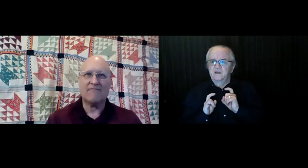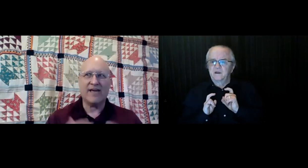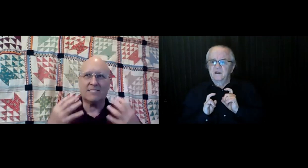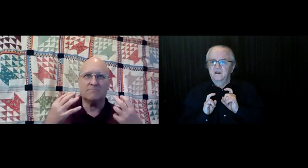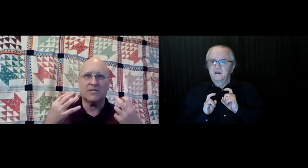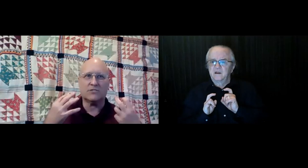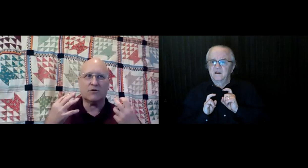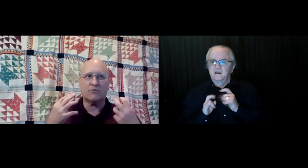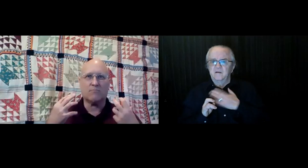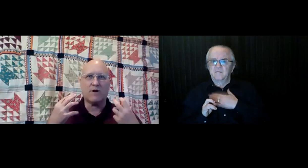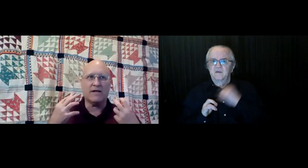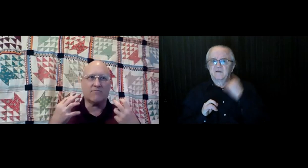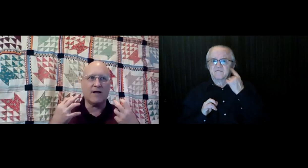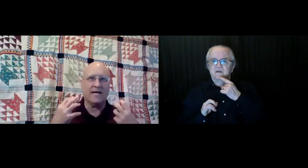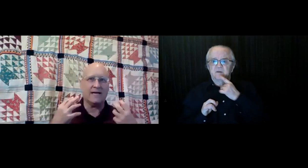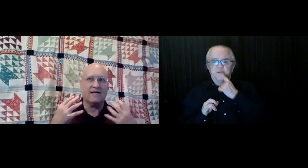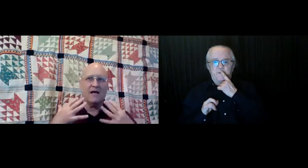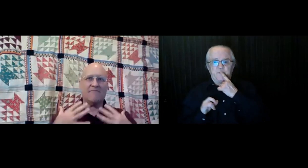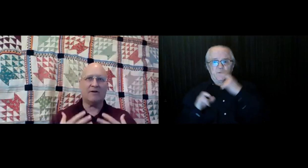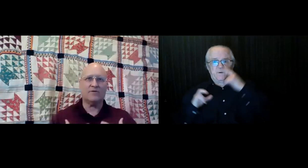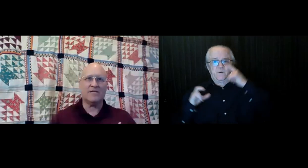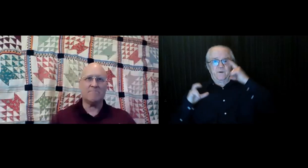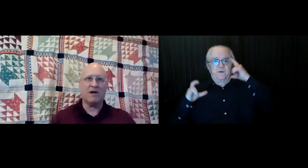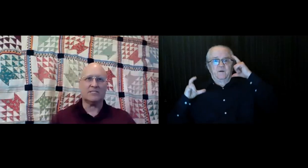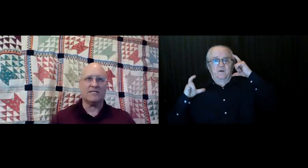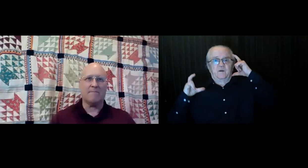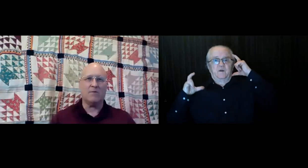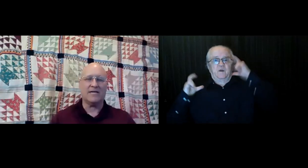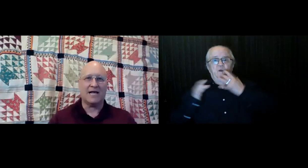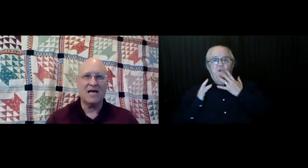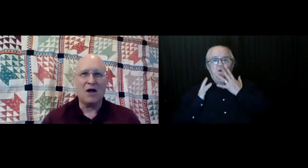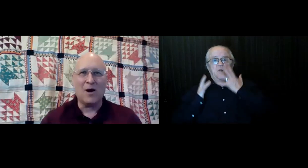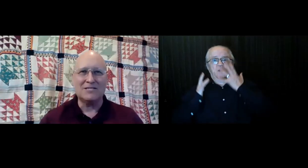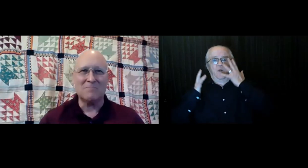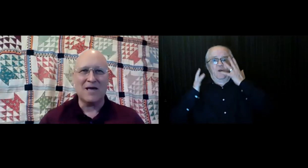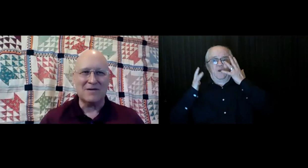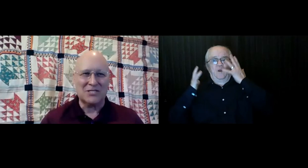And my face must have turned bright red. And I felt really embarrassed in that moment. And